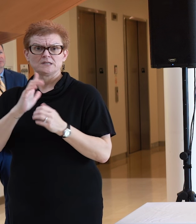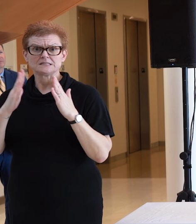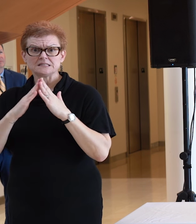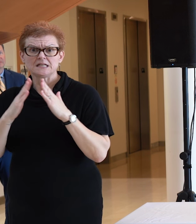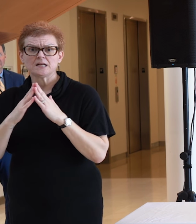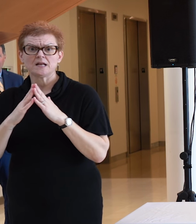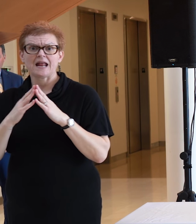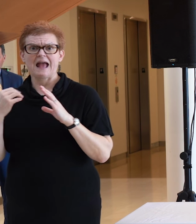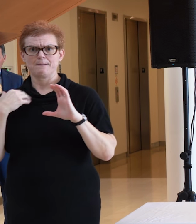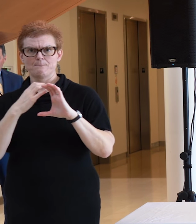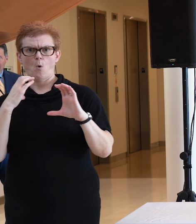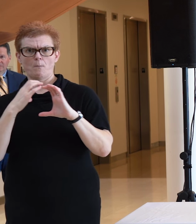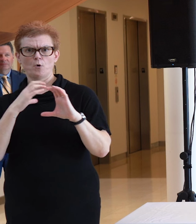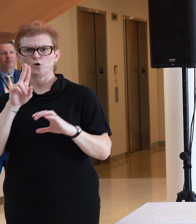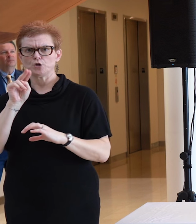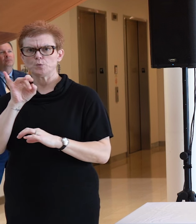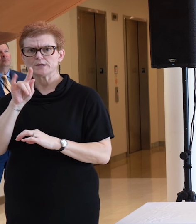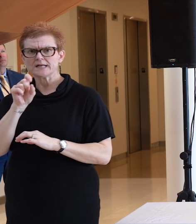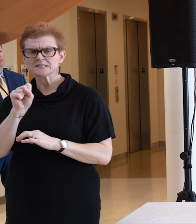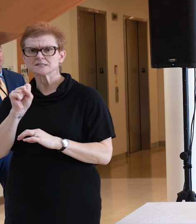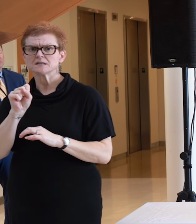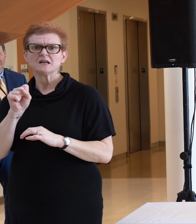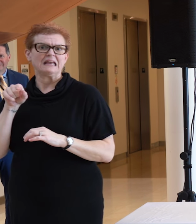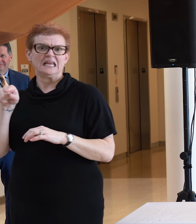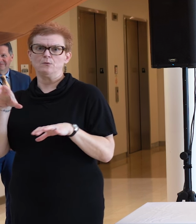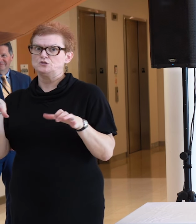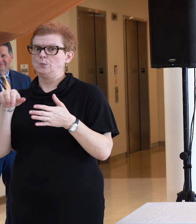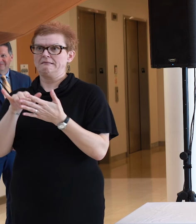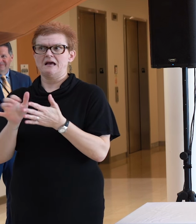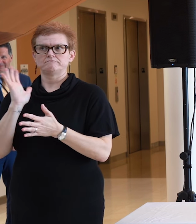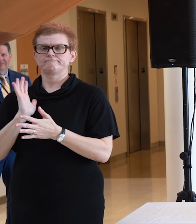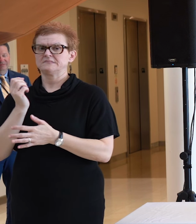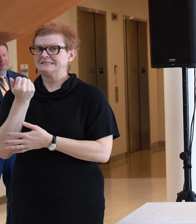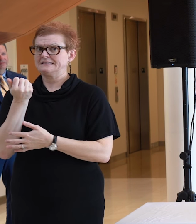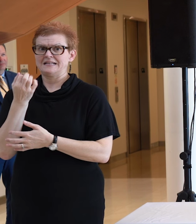for treatment. A lot of us think that mobile units are new, but he was doing this back in the 60s.